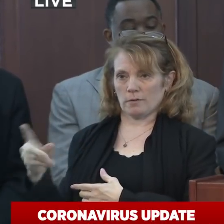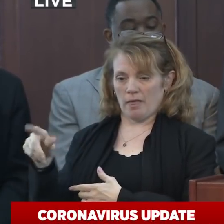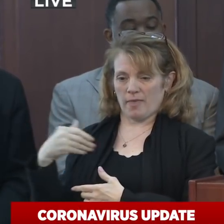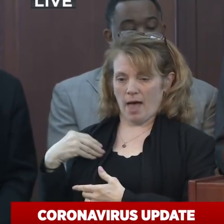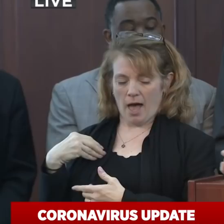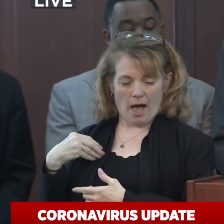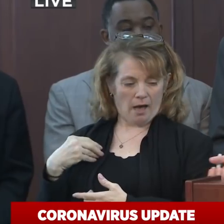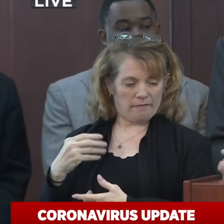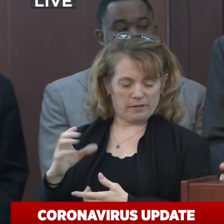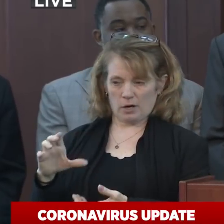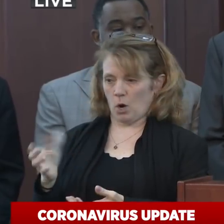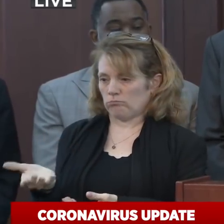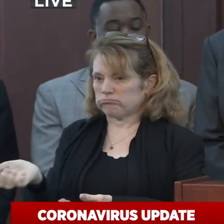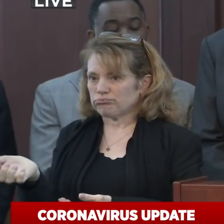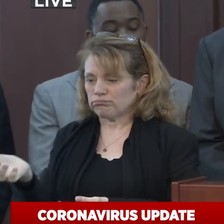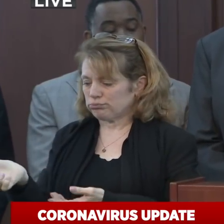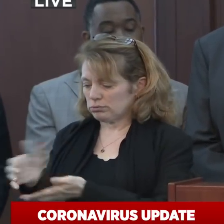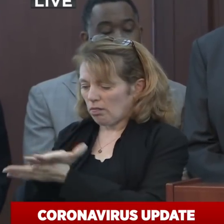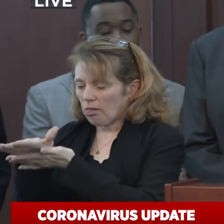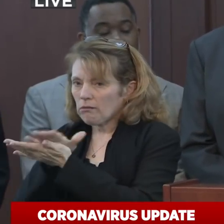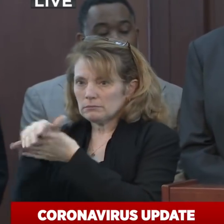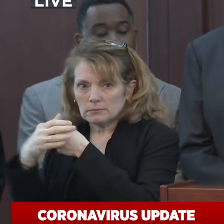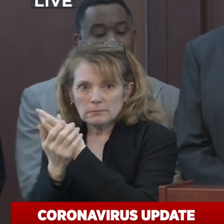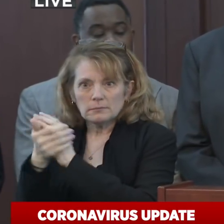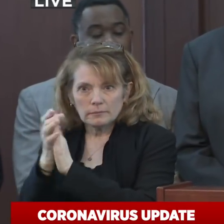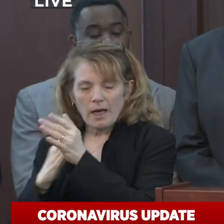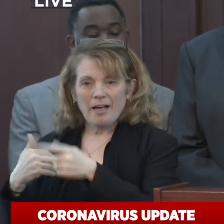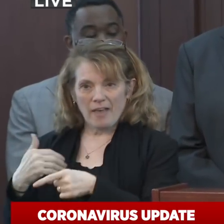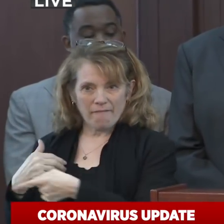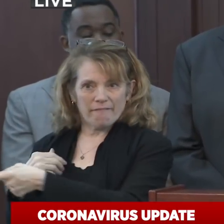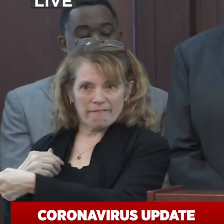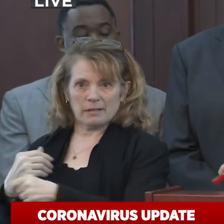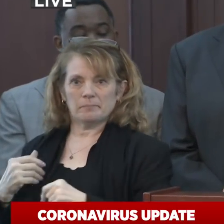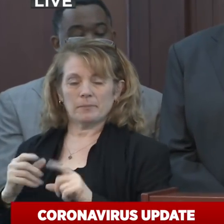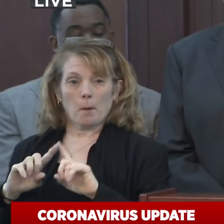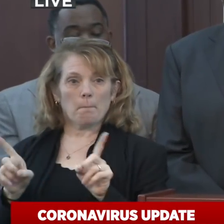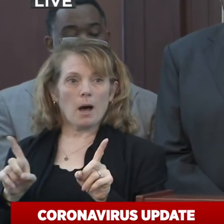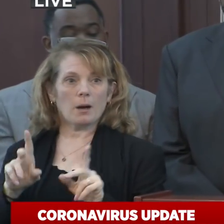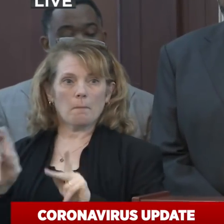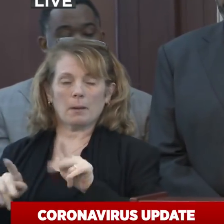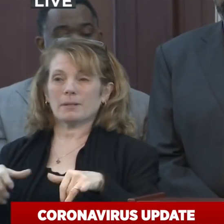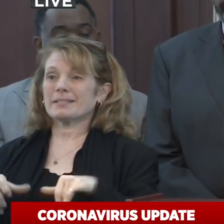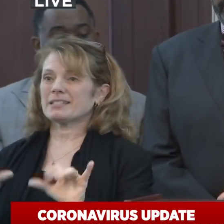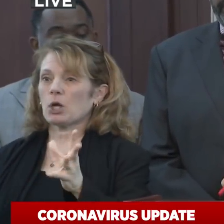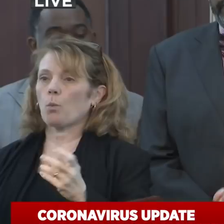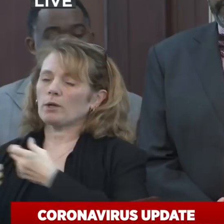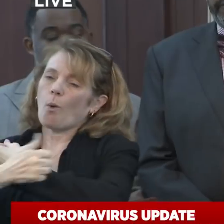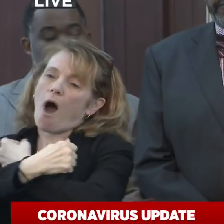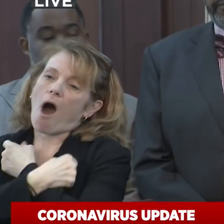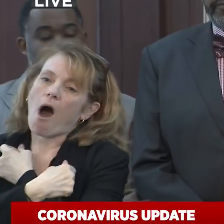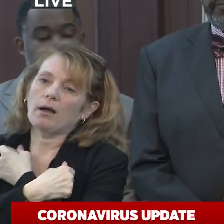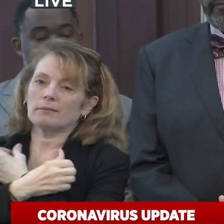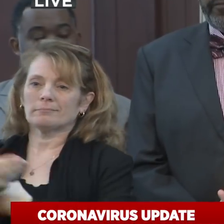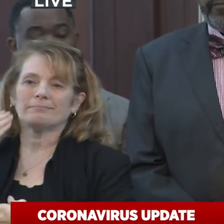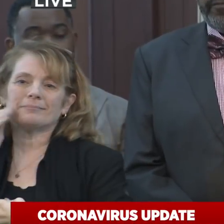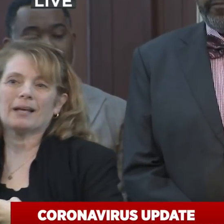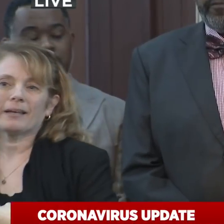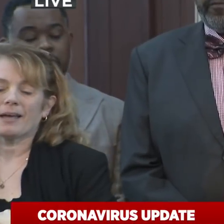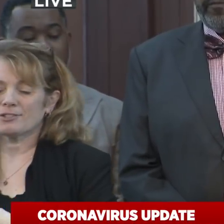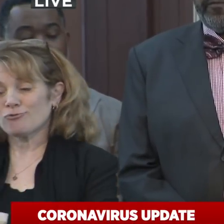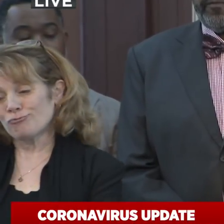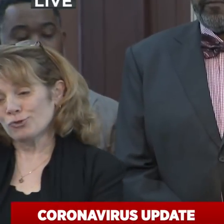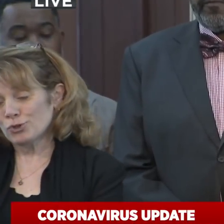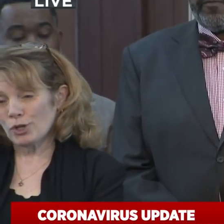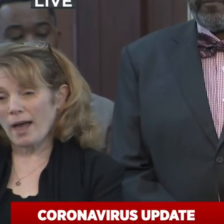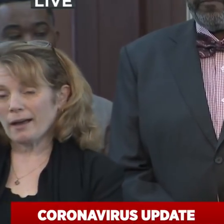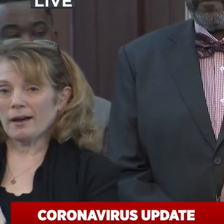there, which was great, you know, those things where you push the thing up on the pedestal. But people still want to hug and kiss. They want to shake your hand. They want to give you a